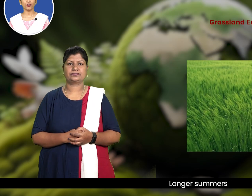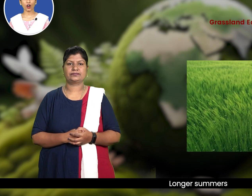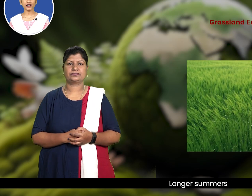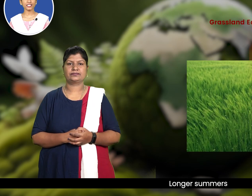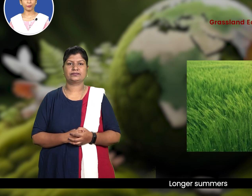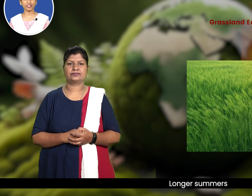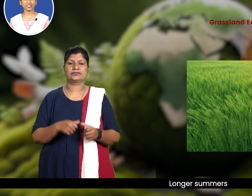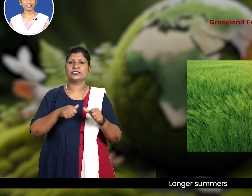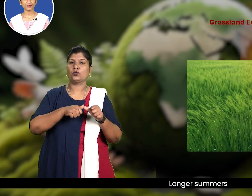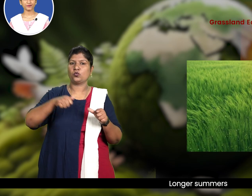Longer summers